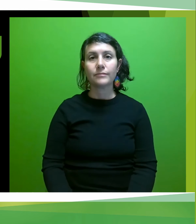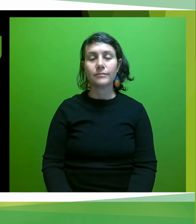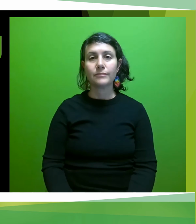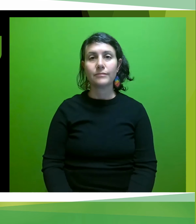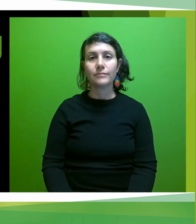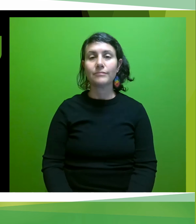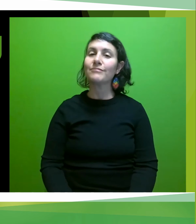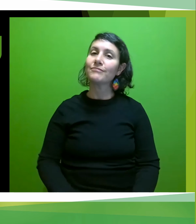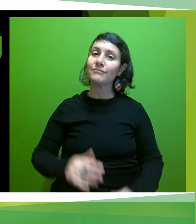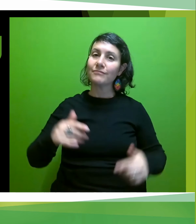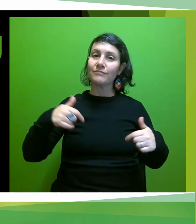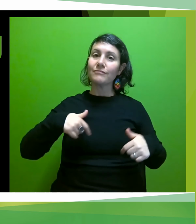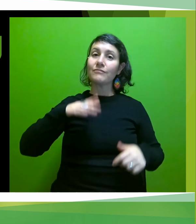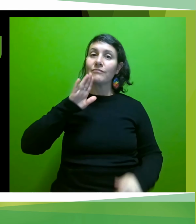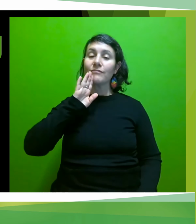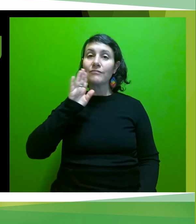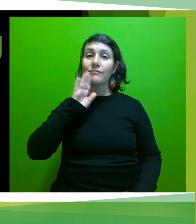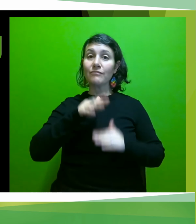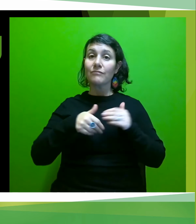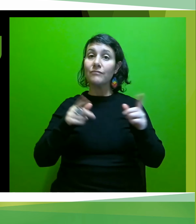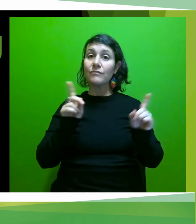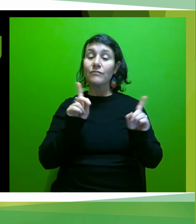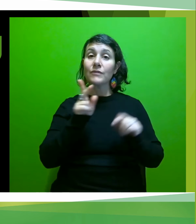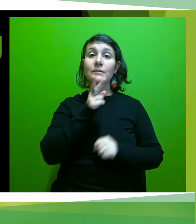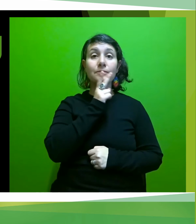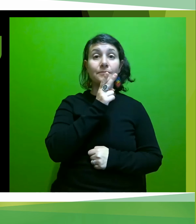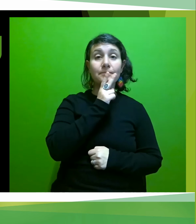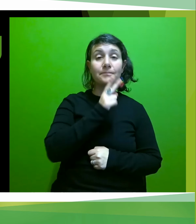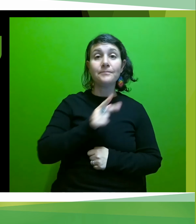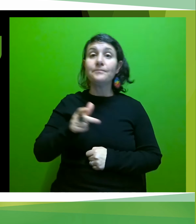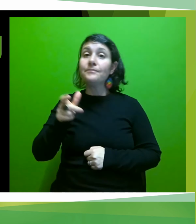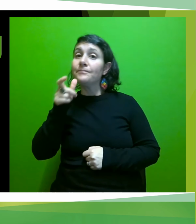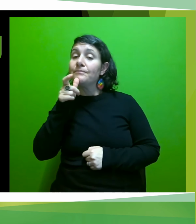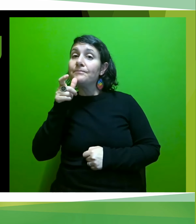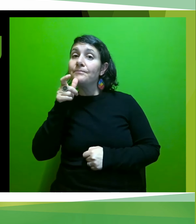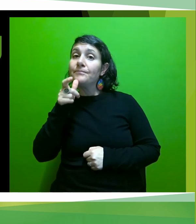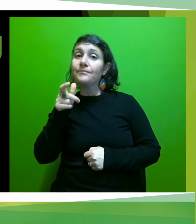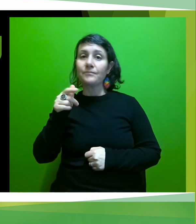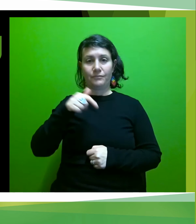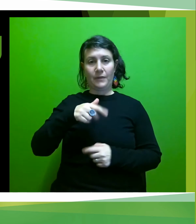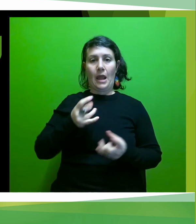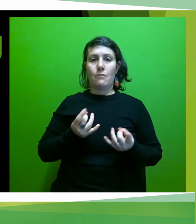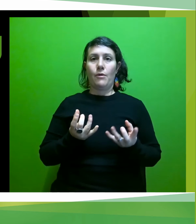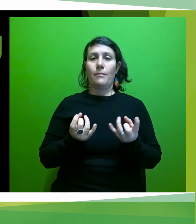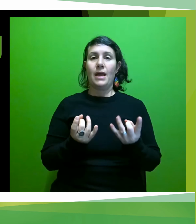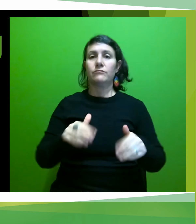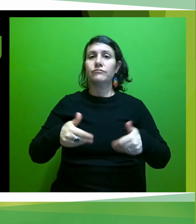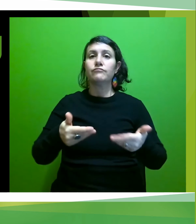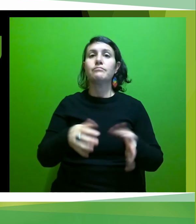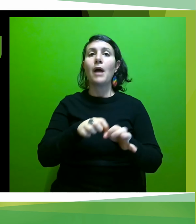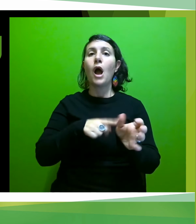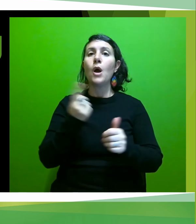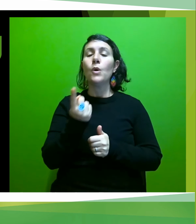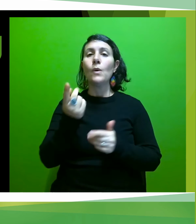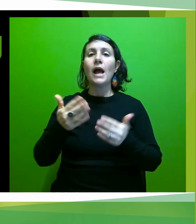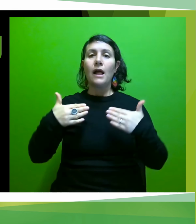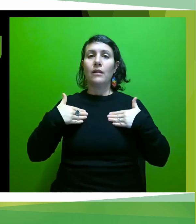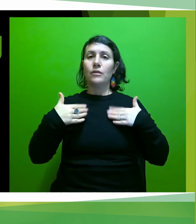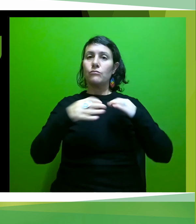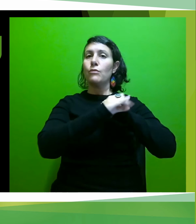This presentation regarding smoking and vaping is being prepared and presented by the Health Promotion Team at Bendigo